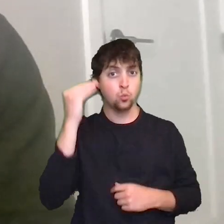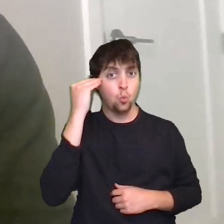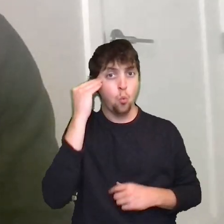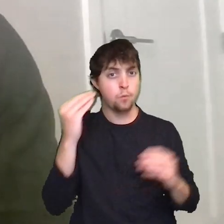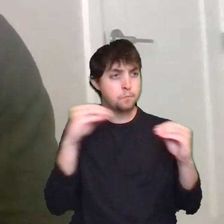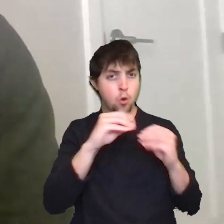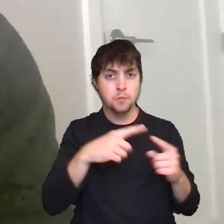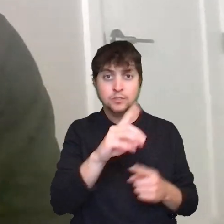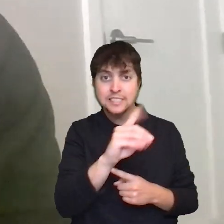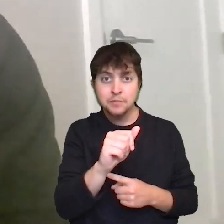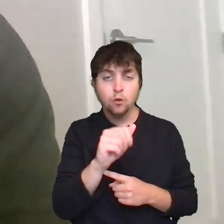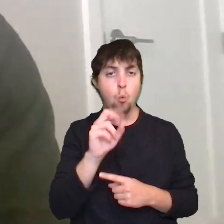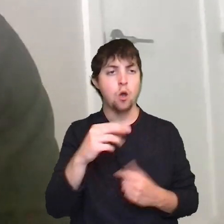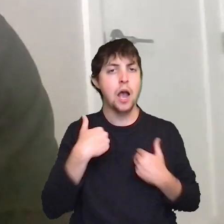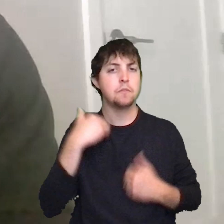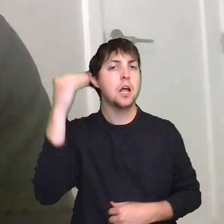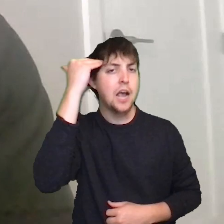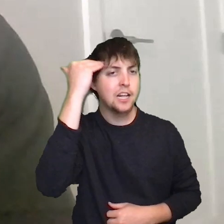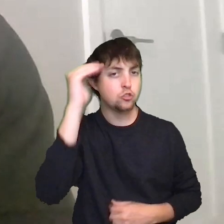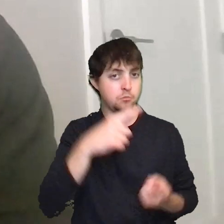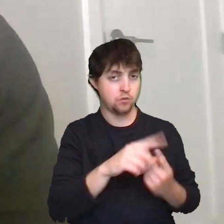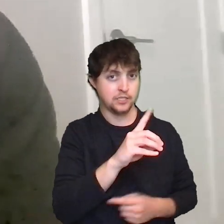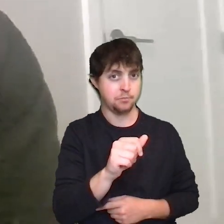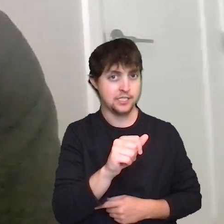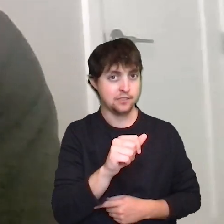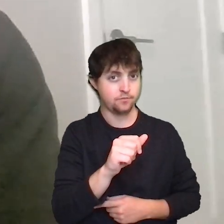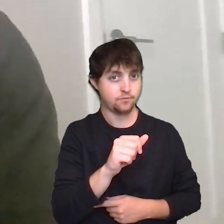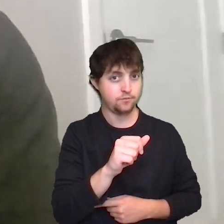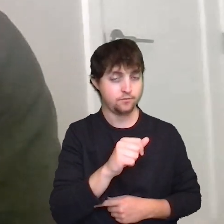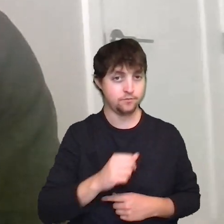know about disability or having knowledge about disability